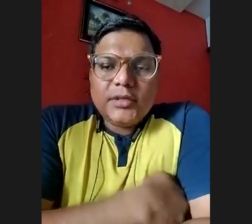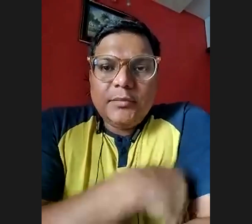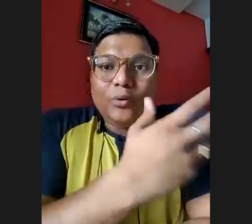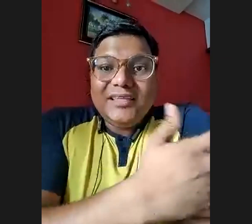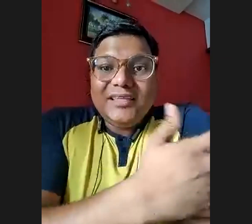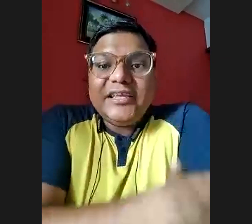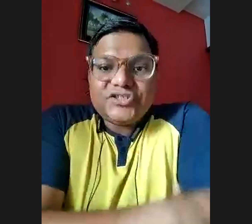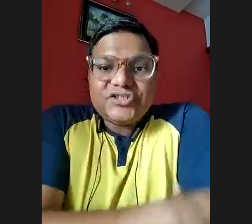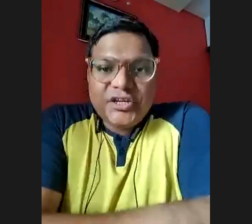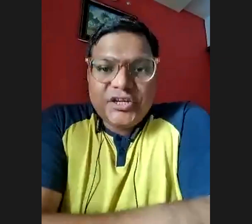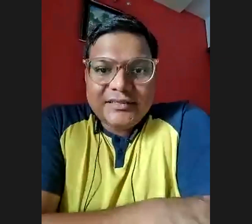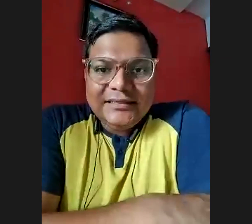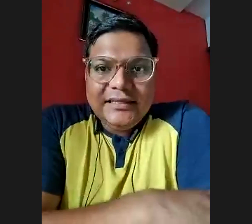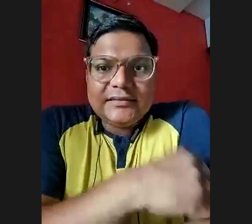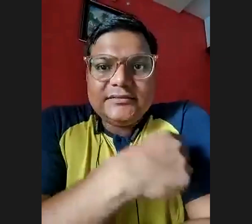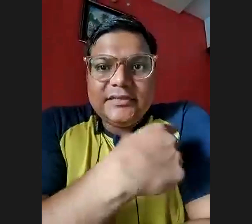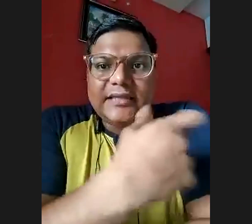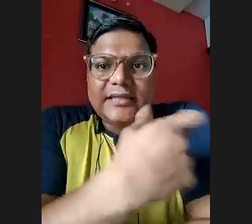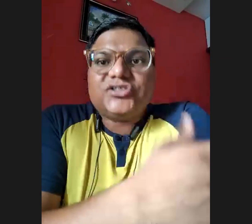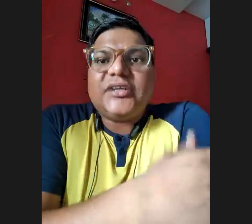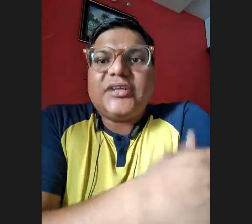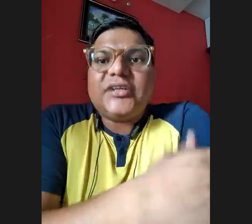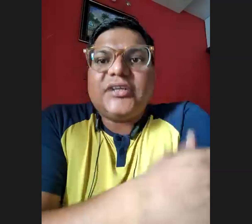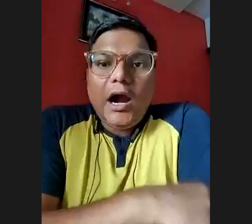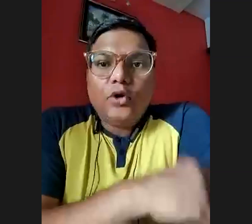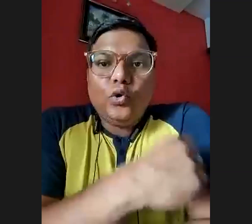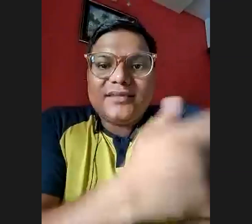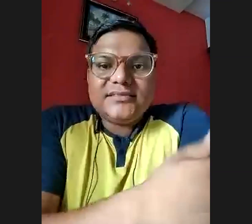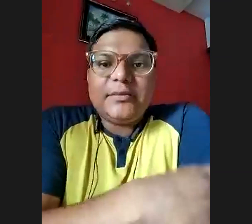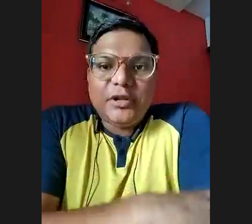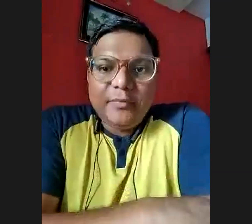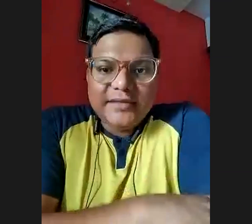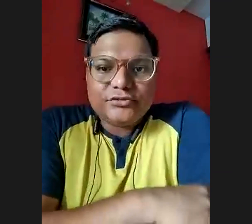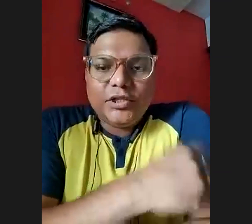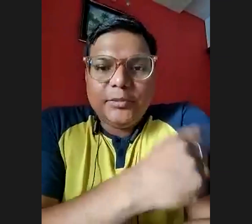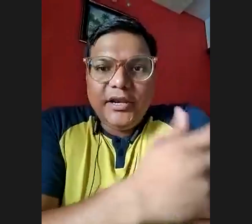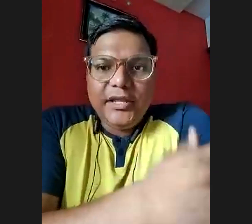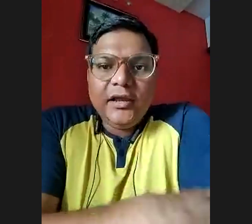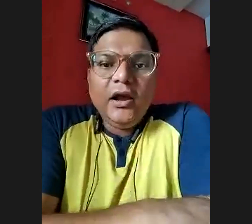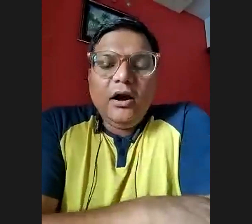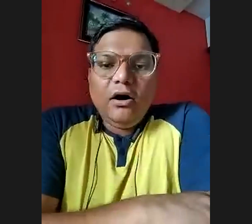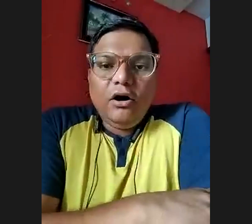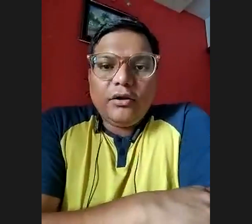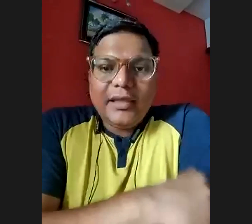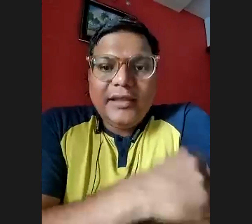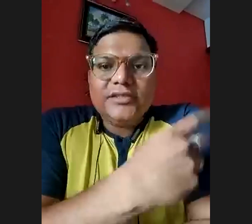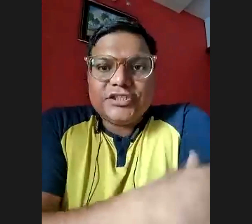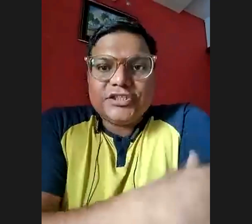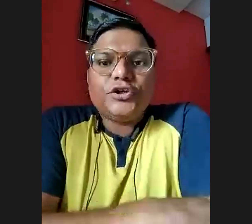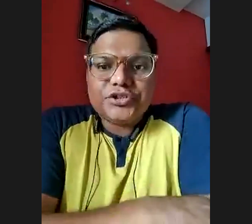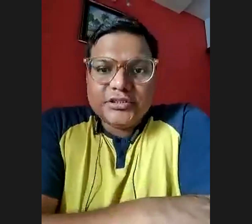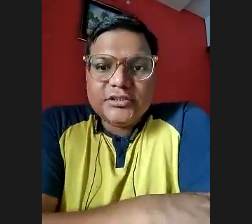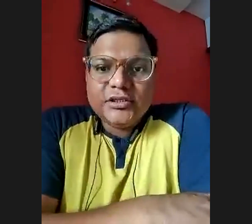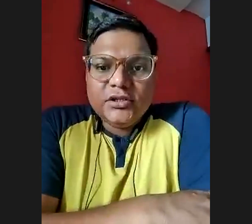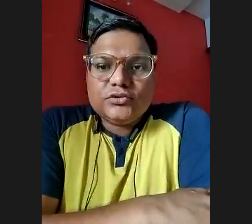we somehow reach the destination, then the next challenge was how to access that premises or the building or any